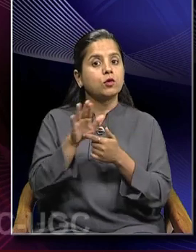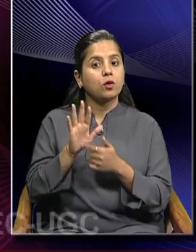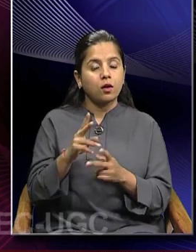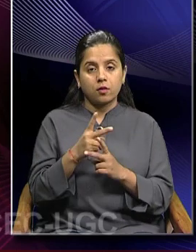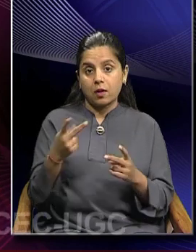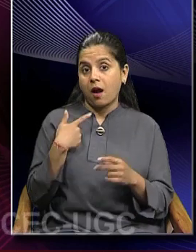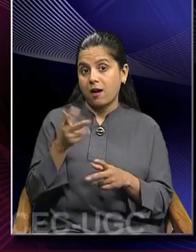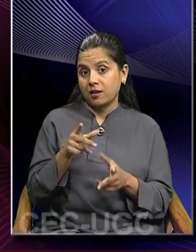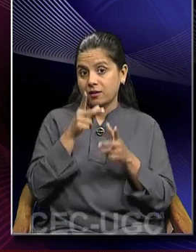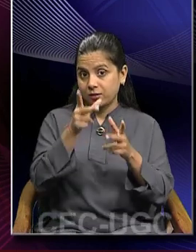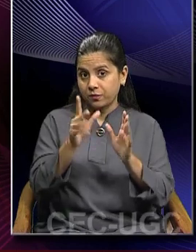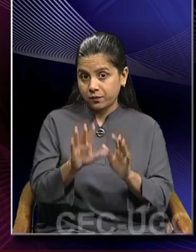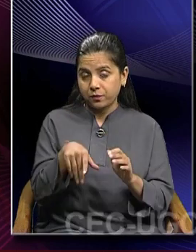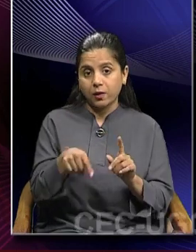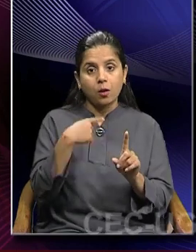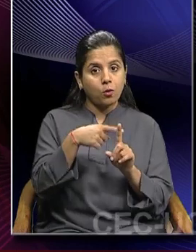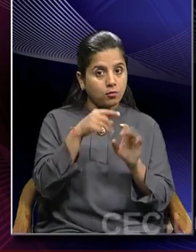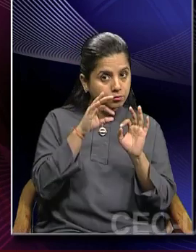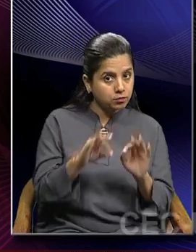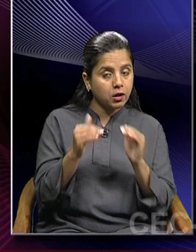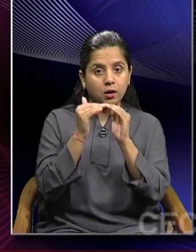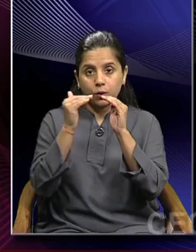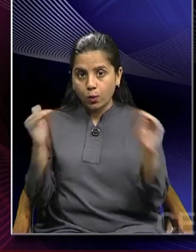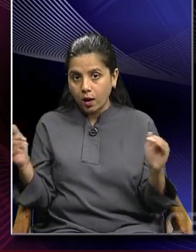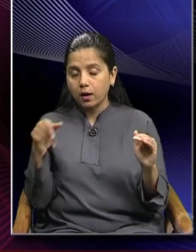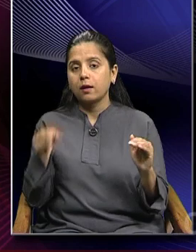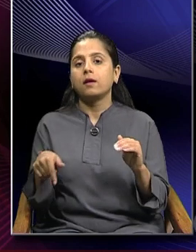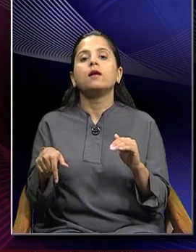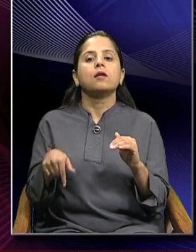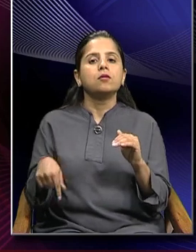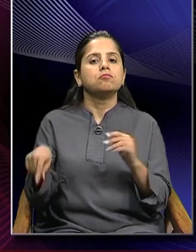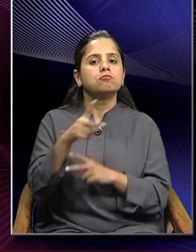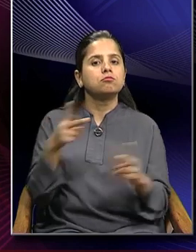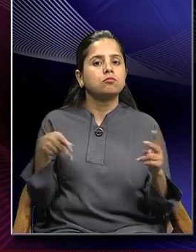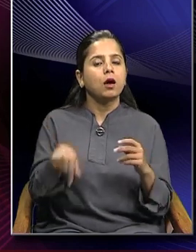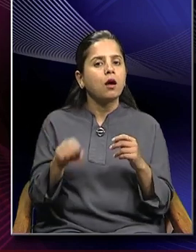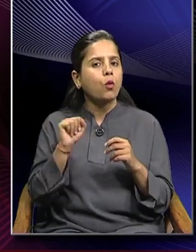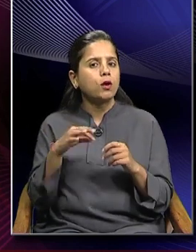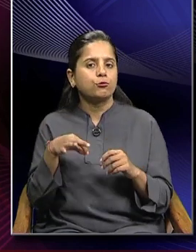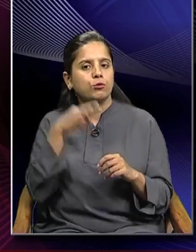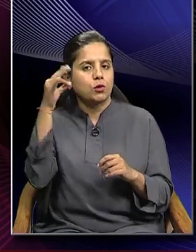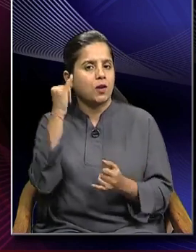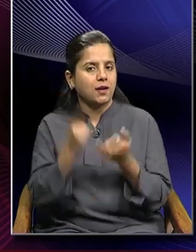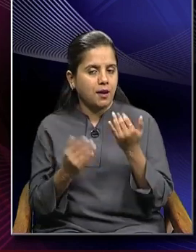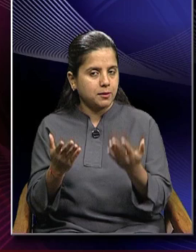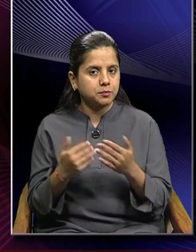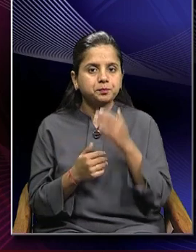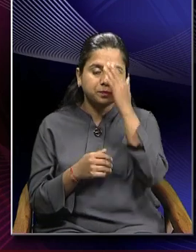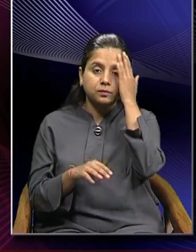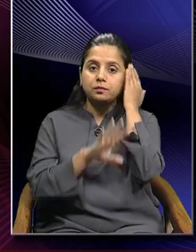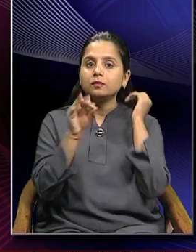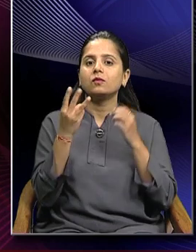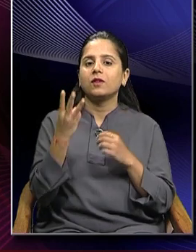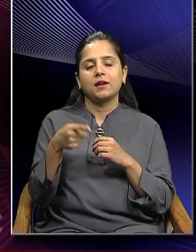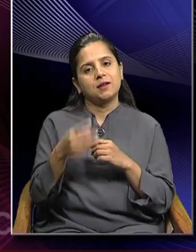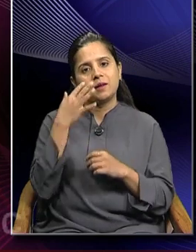again I am repeating, prosperity, equity and equality, and the last one is talking about spirituality. So all 3 are